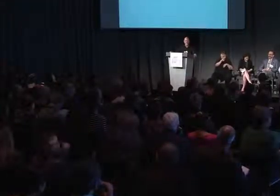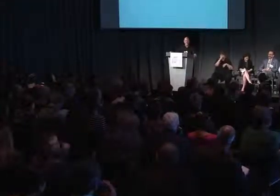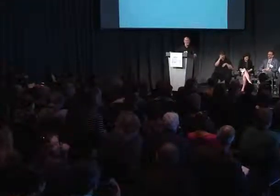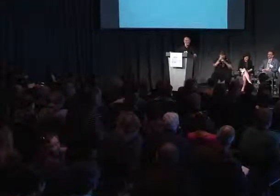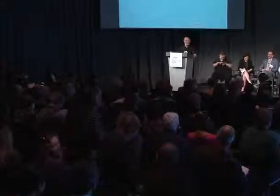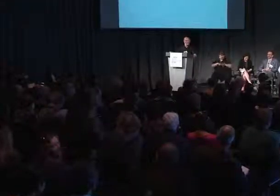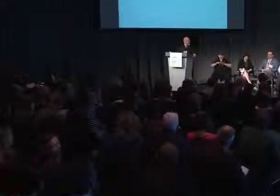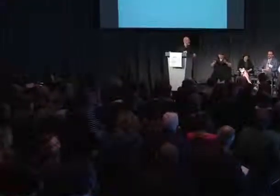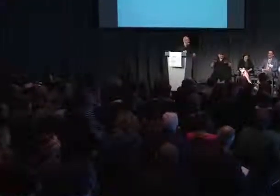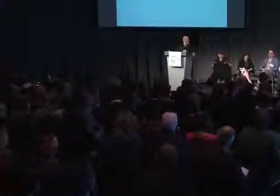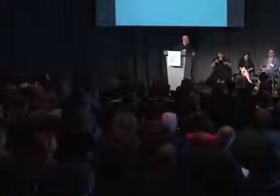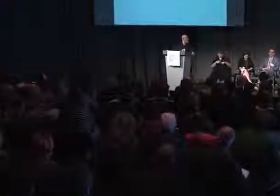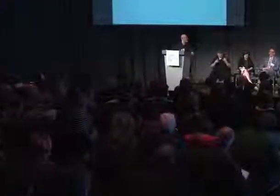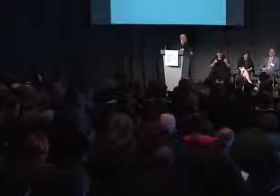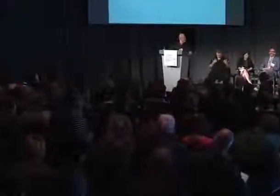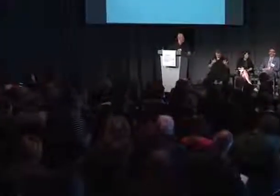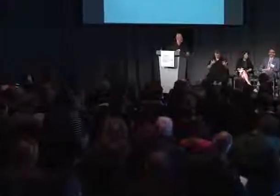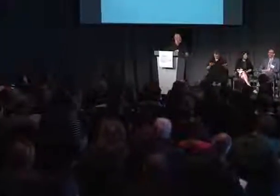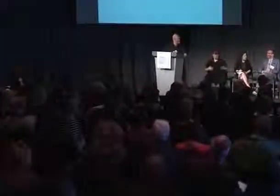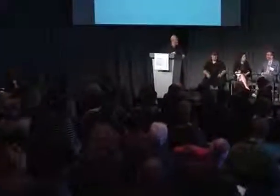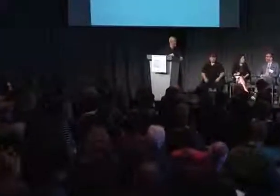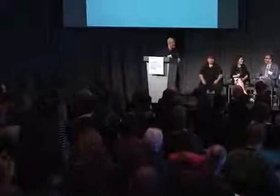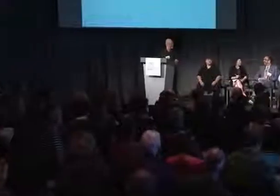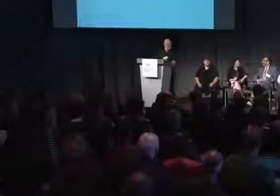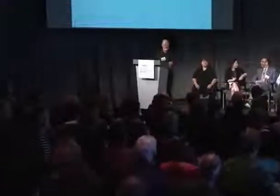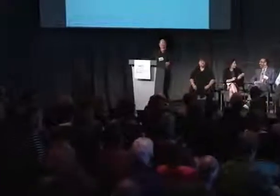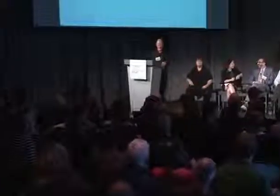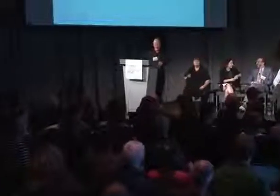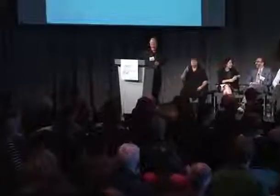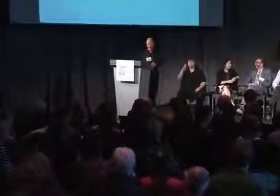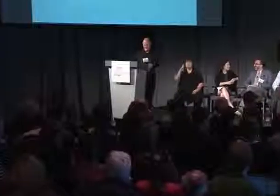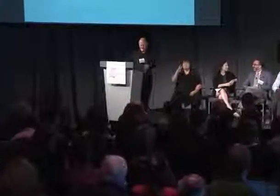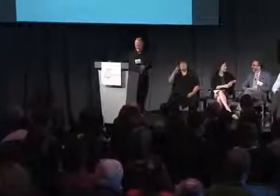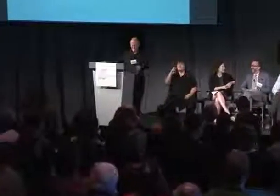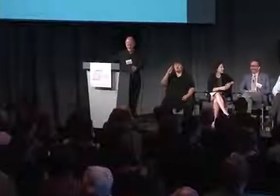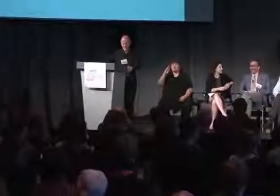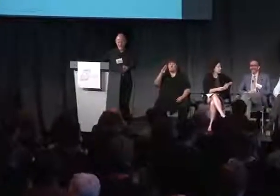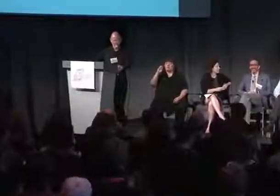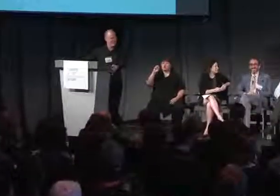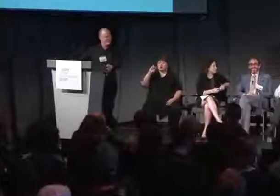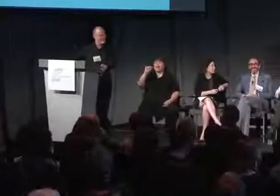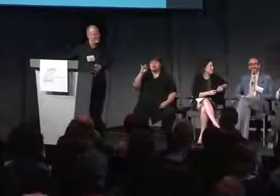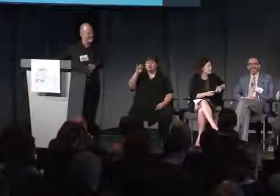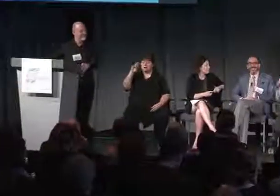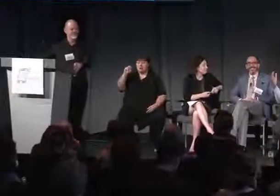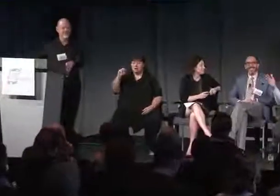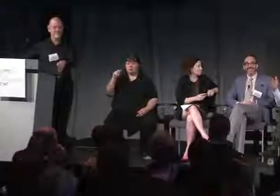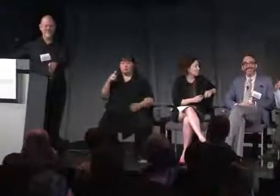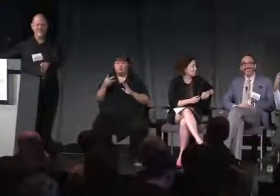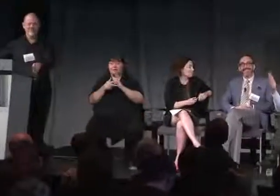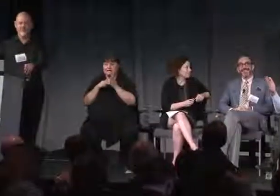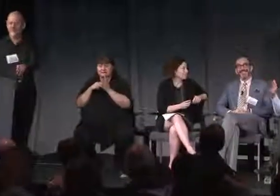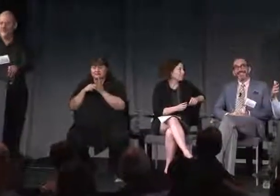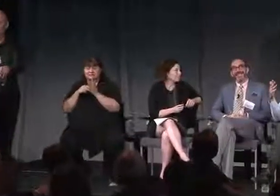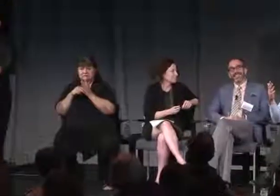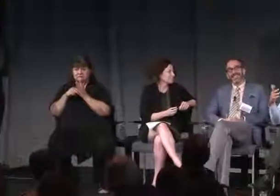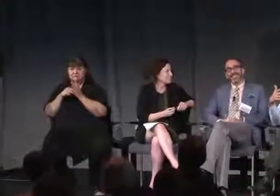sure. Sure. So I mean, reverberation generally just refers to the collective effect